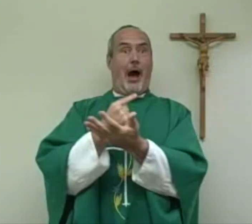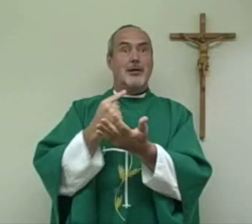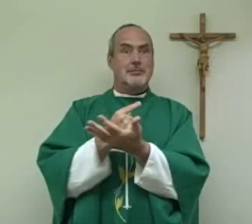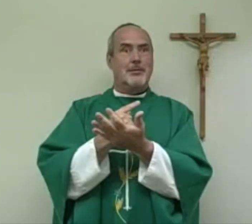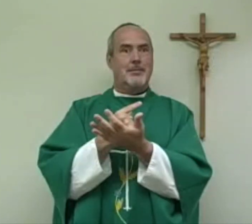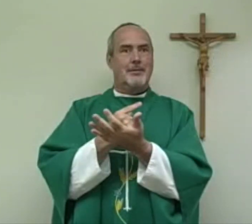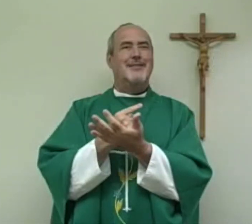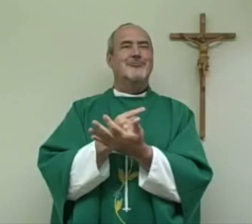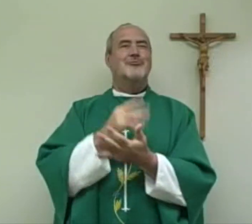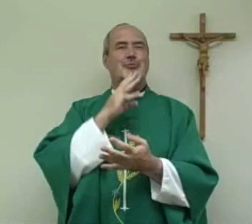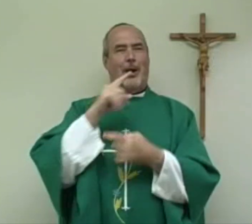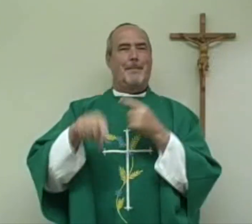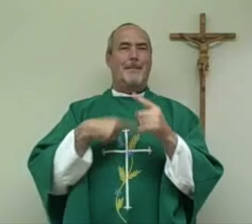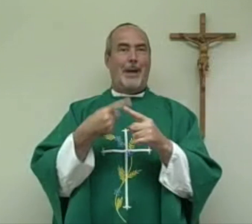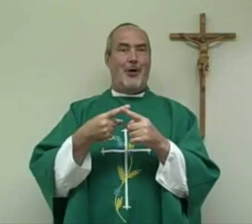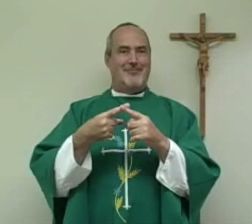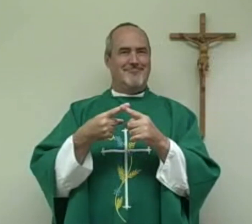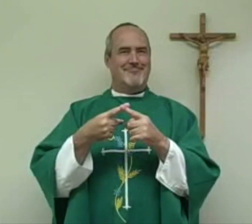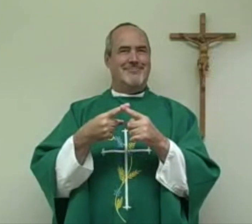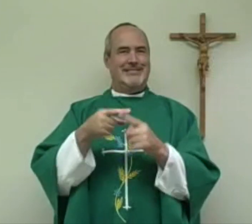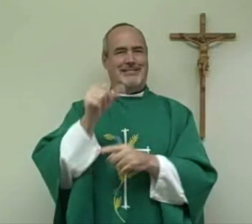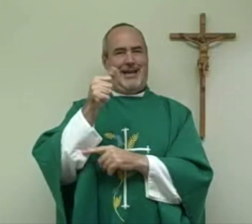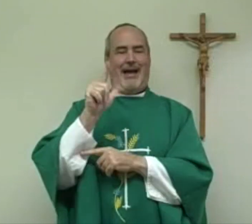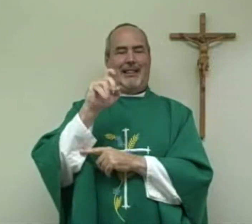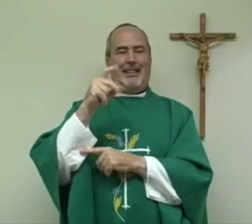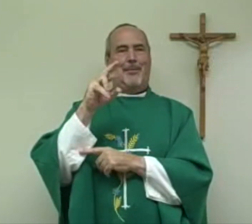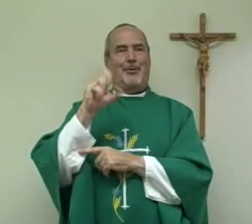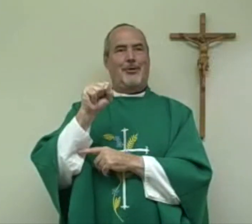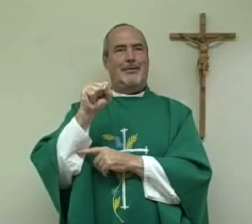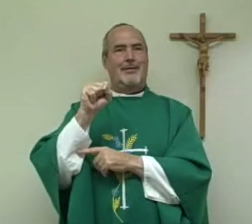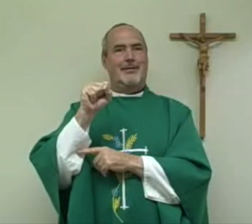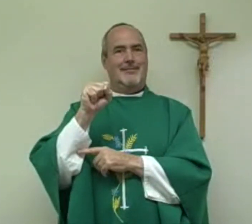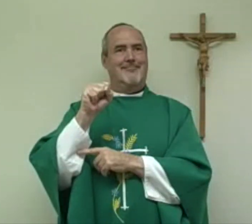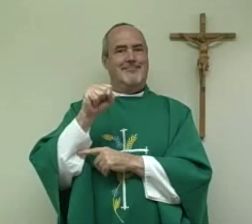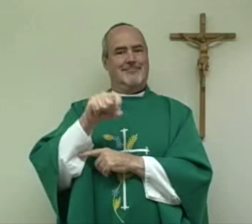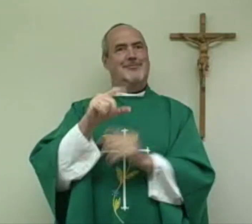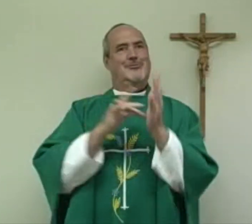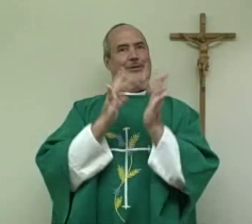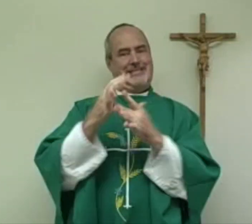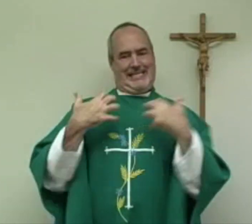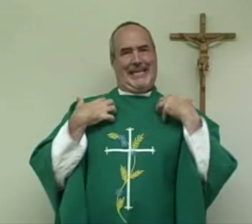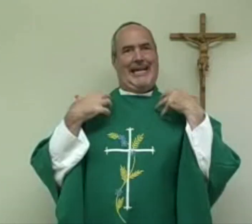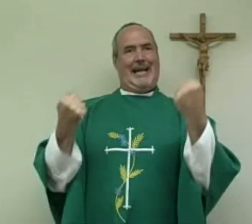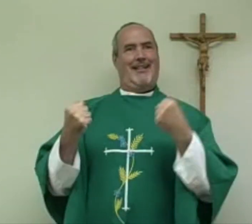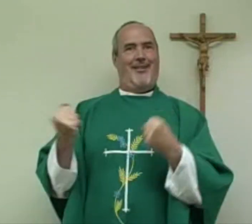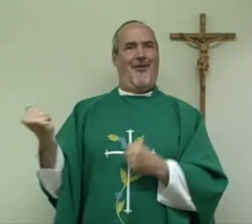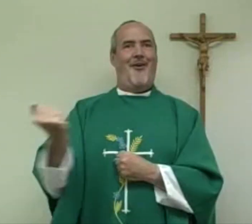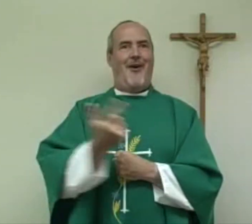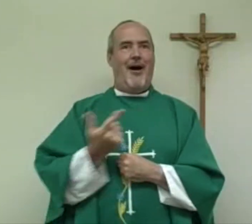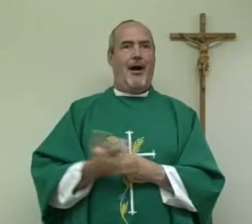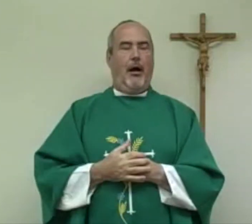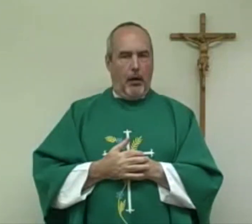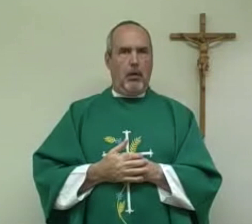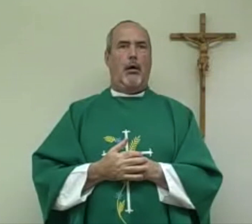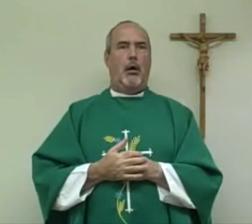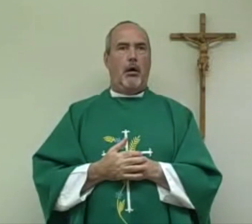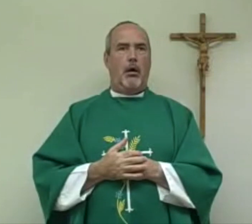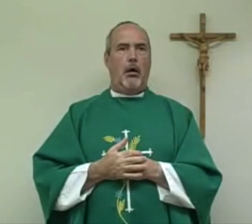So today, when we look at the Gospel, it speaks of how Jesus healed 10